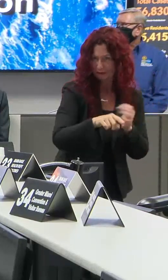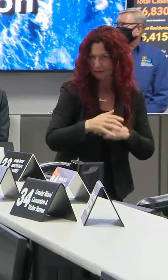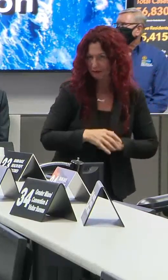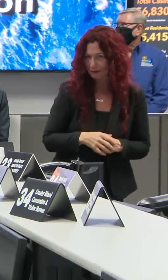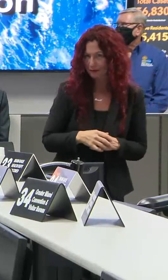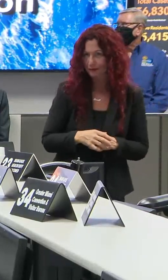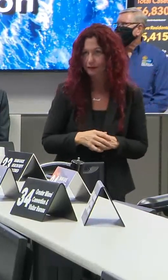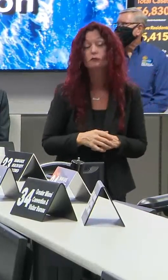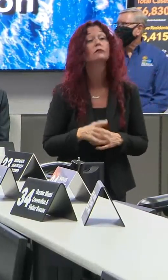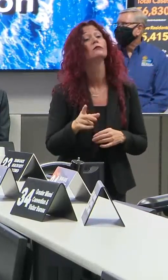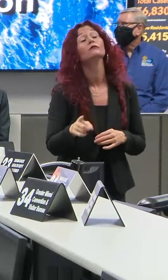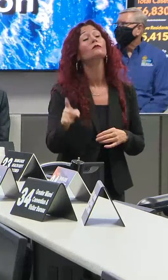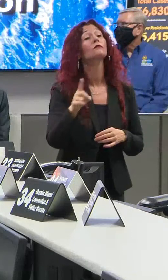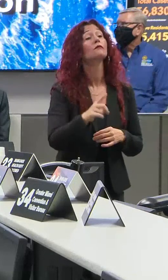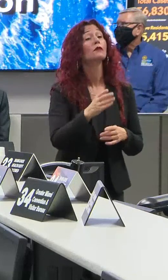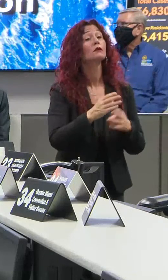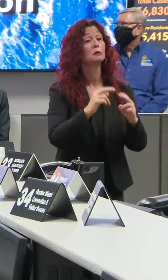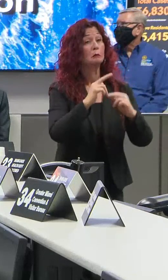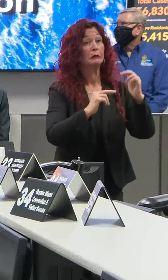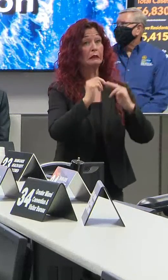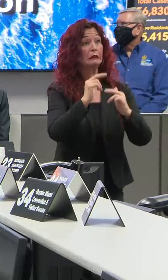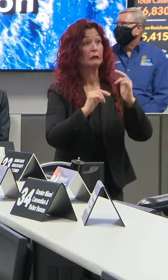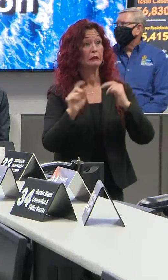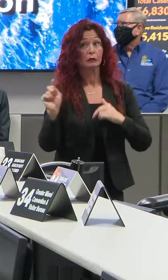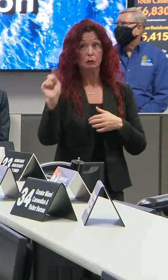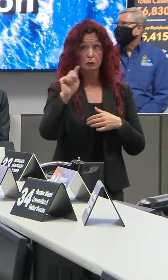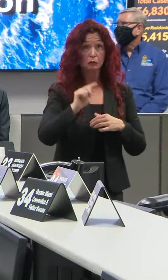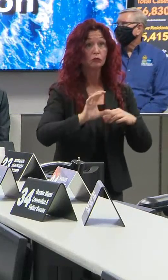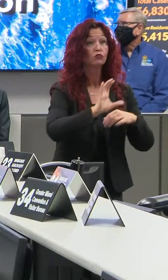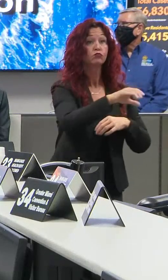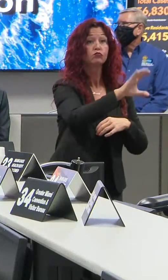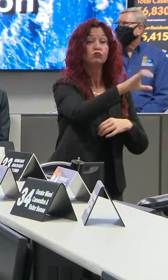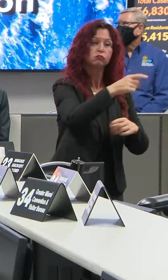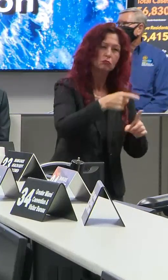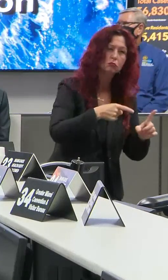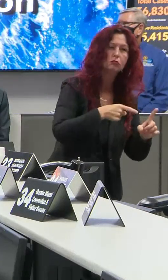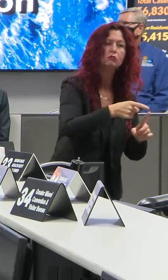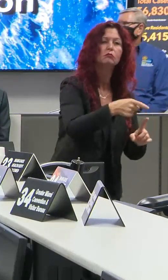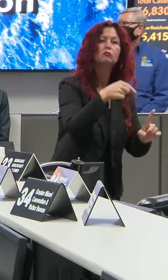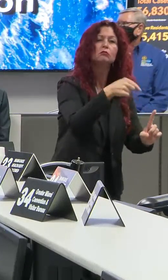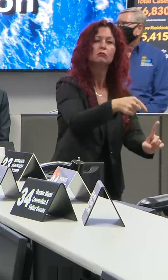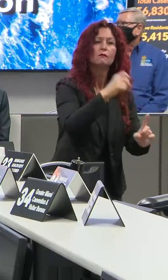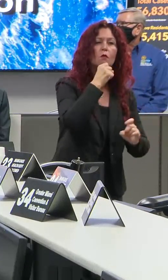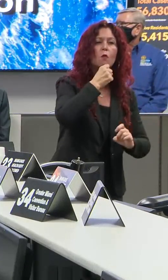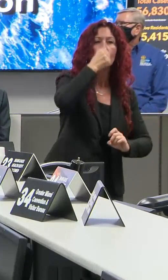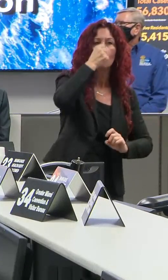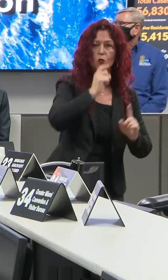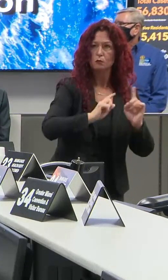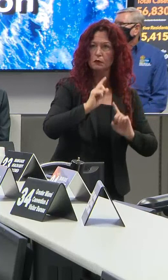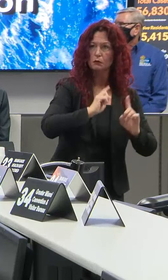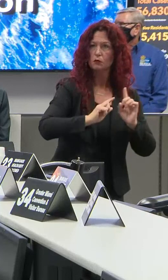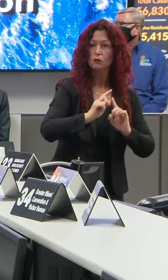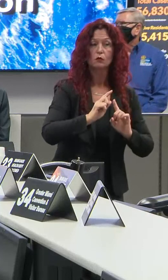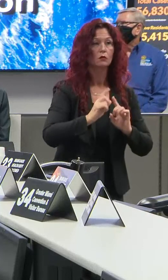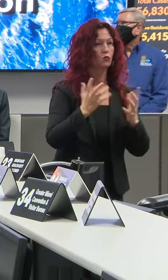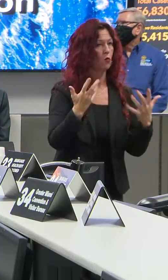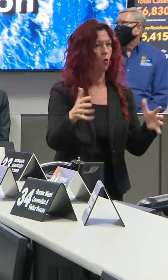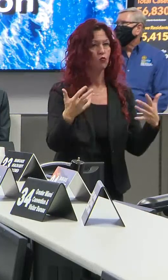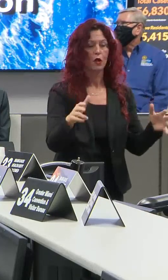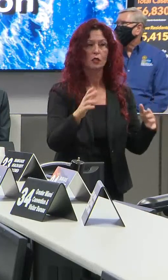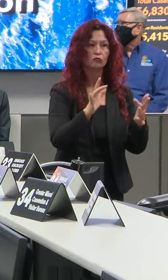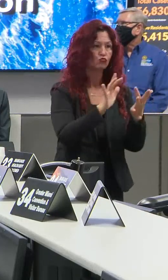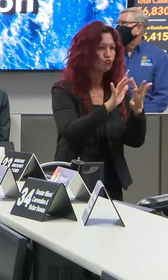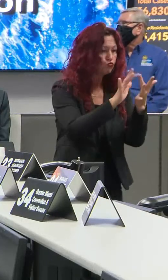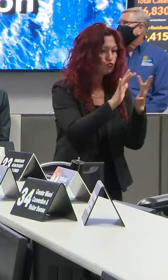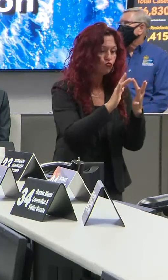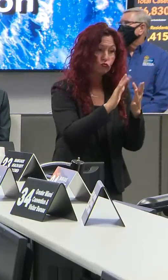buildings to put out their natural disaster plan and make sure training has been completed by